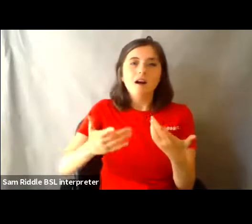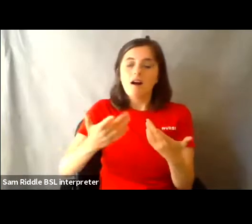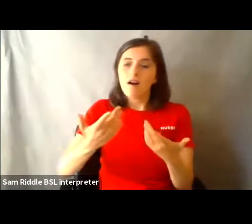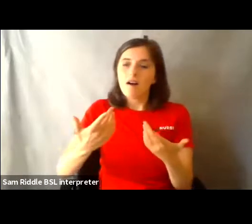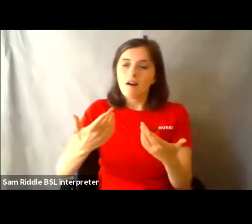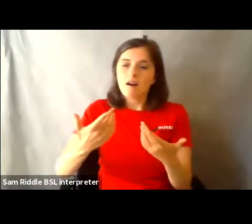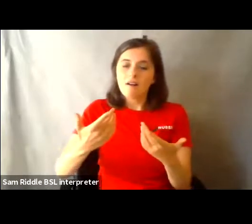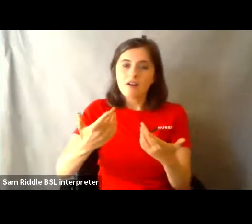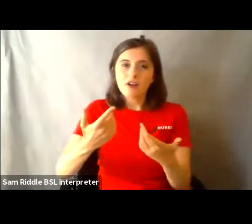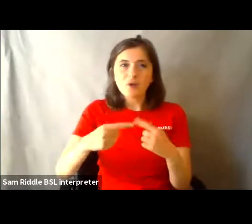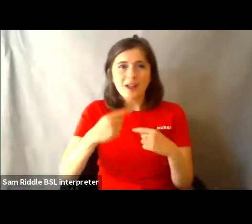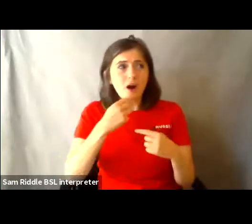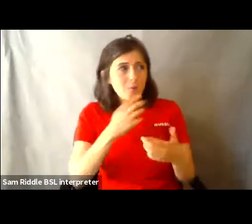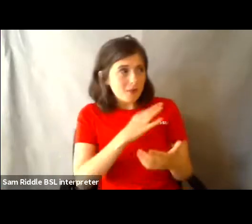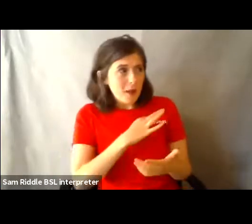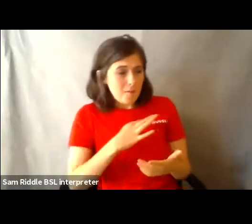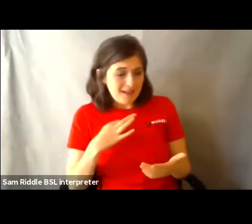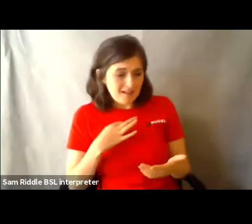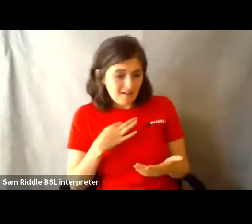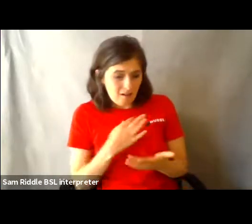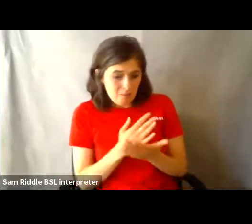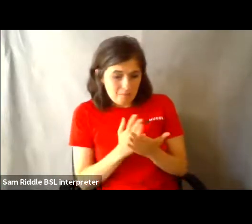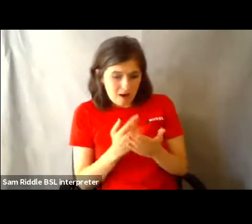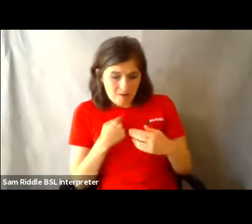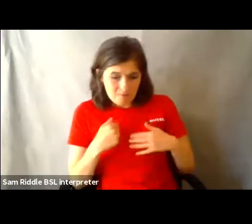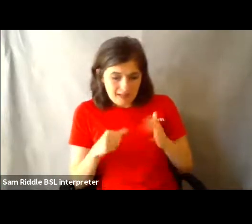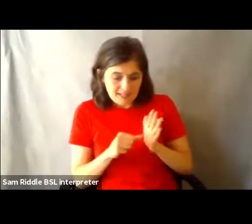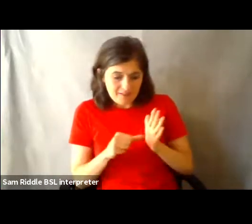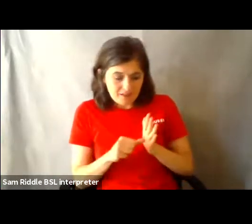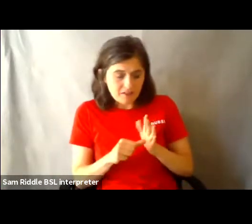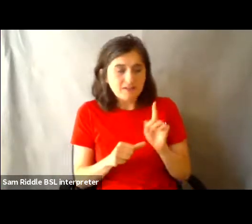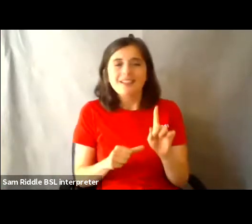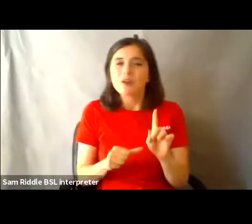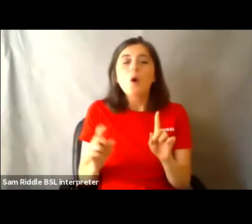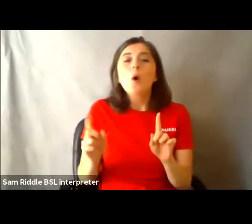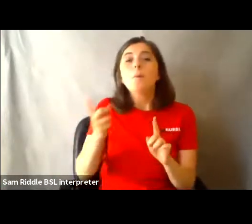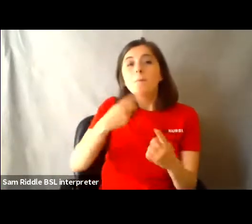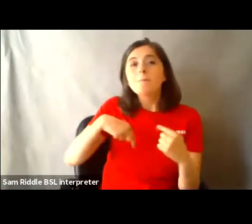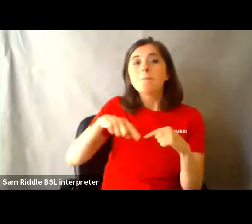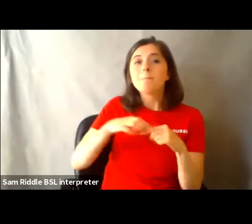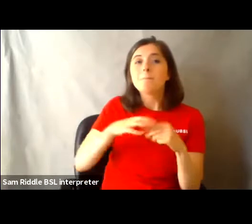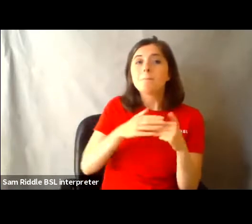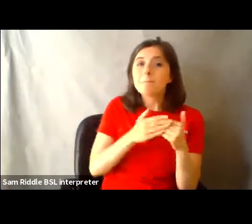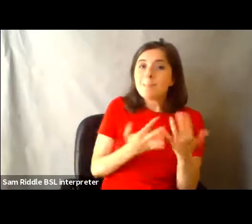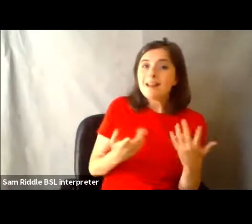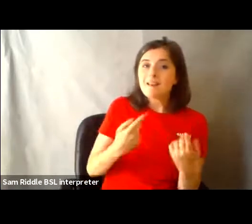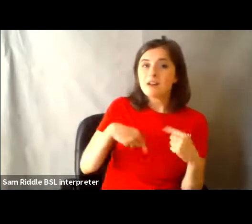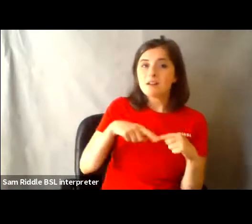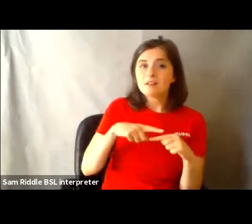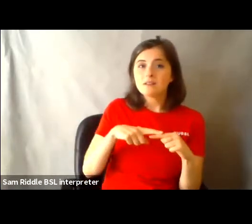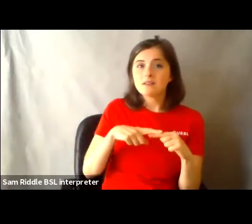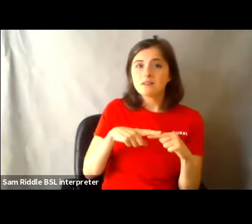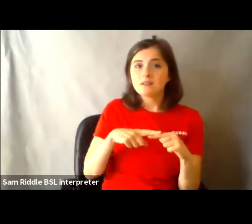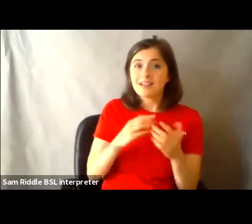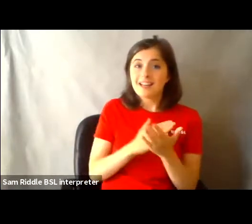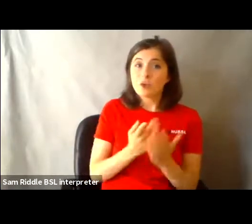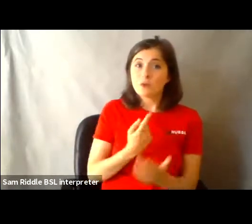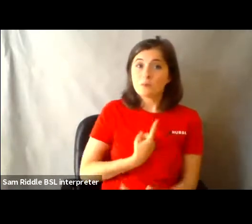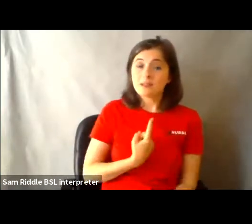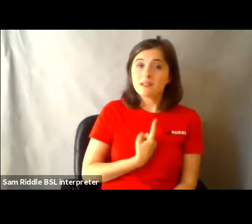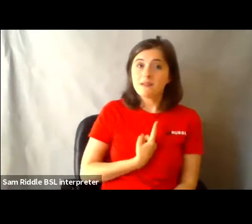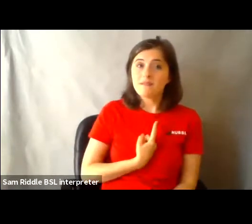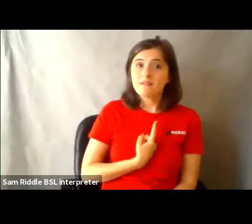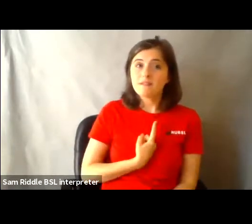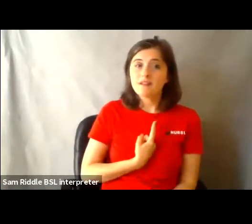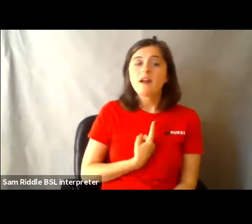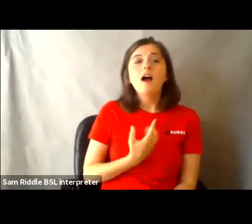to their difficulties. It's because many of us, including me, experience our mental distress,